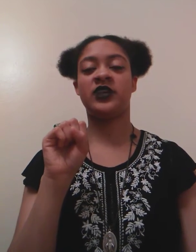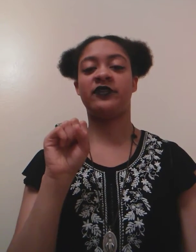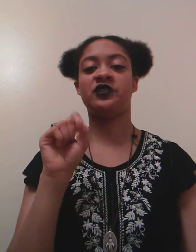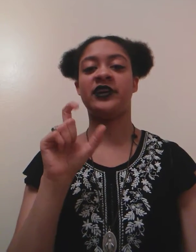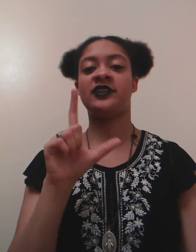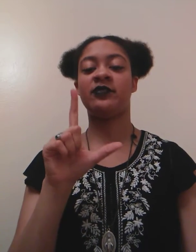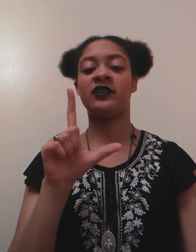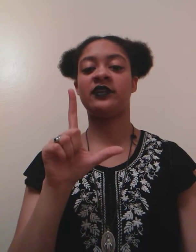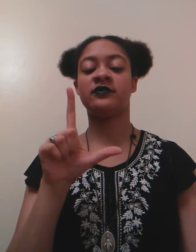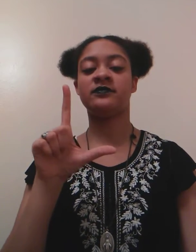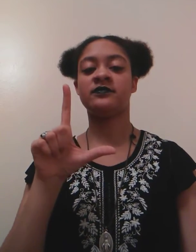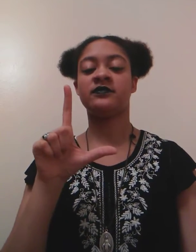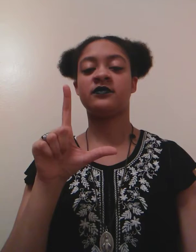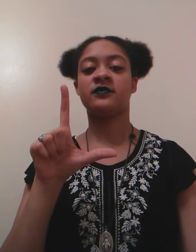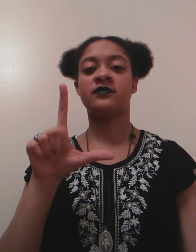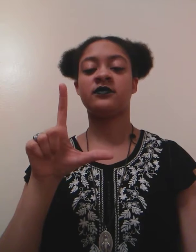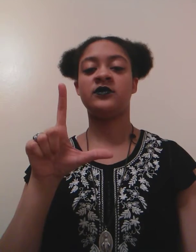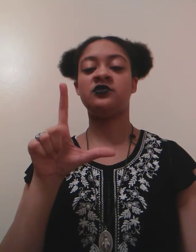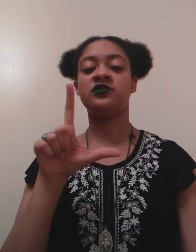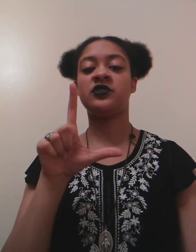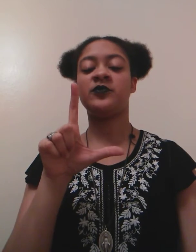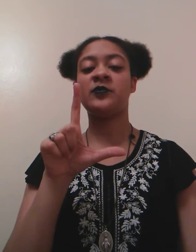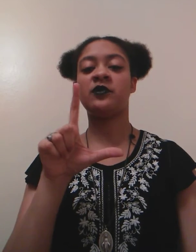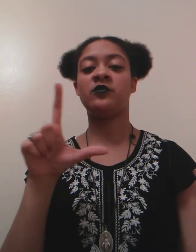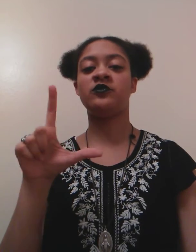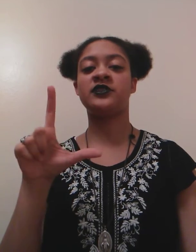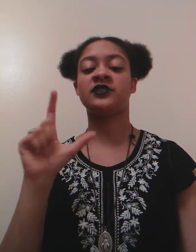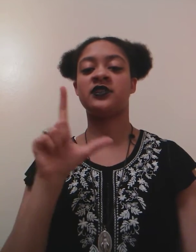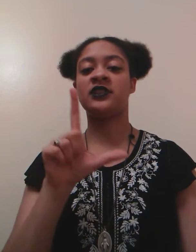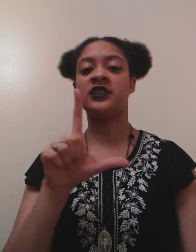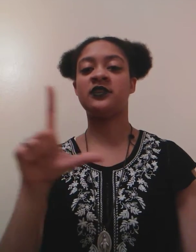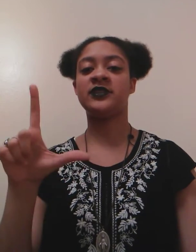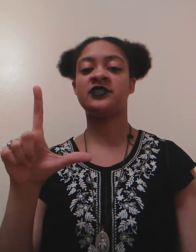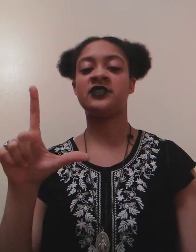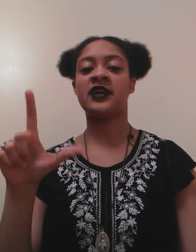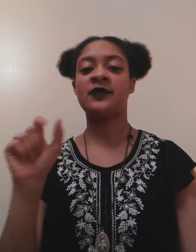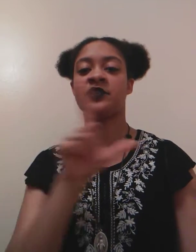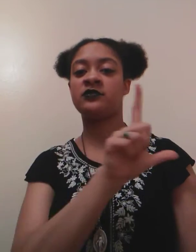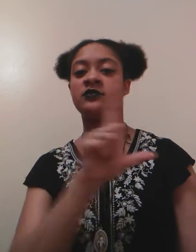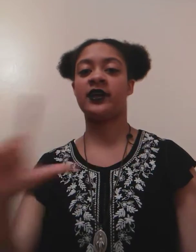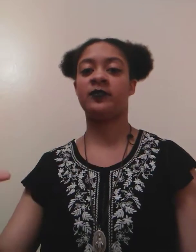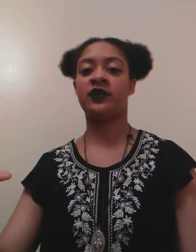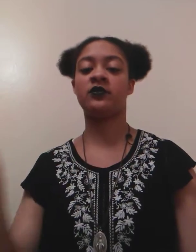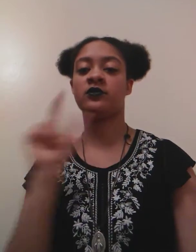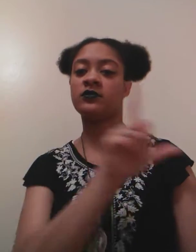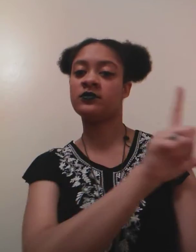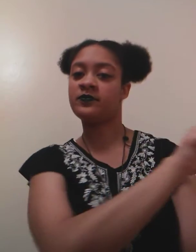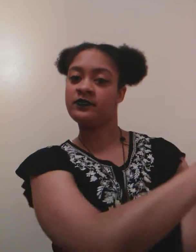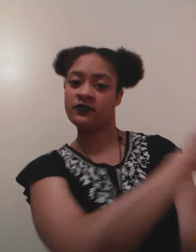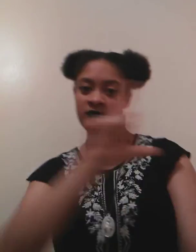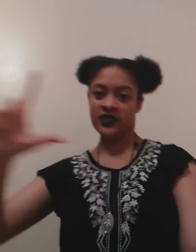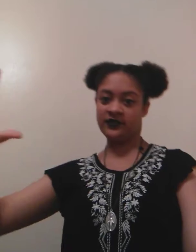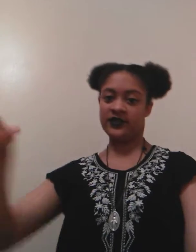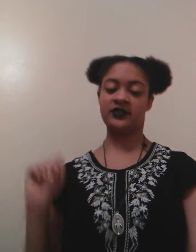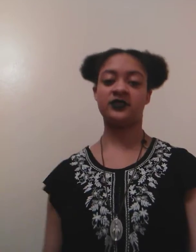whenever you're doing a double letter, usually people will move it just a little bit to the side, but don't do like a big old difference,